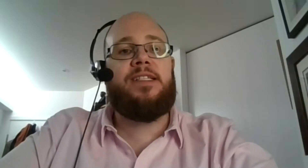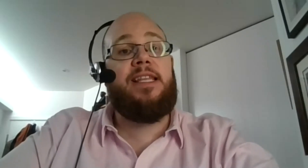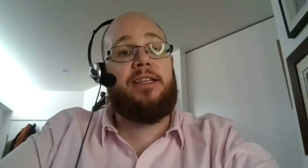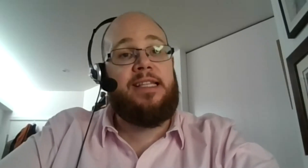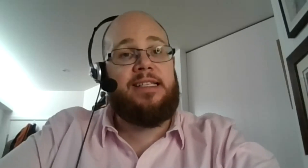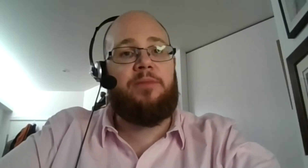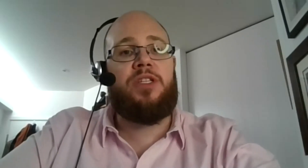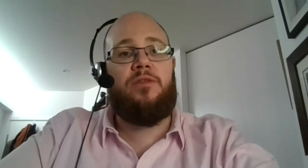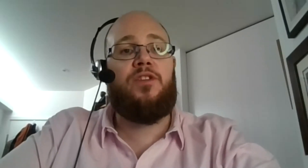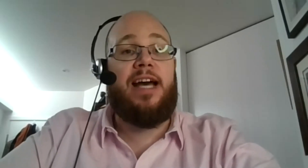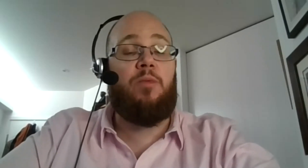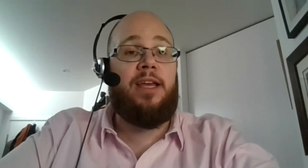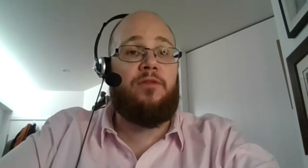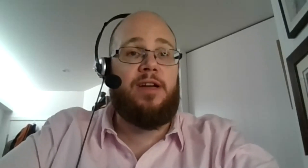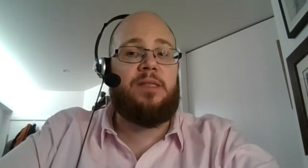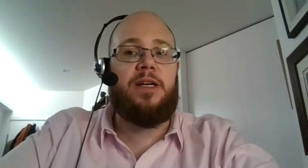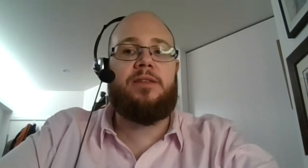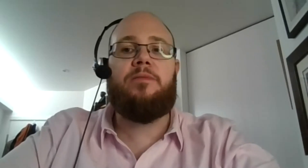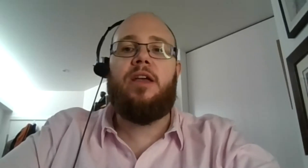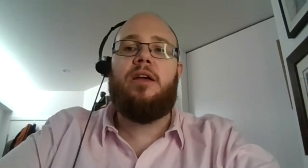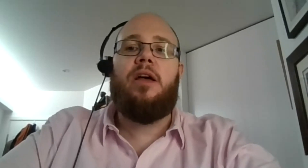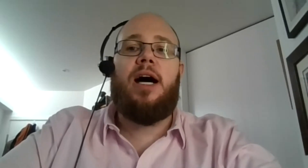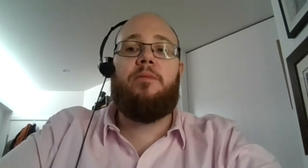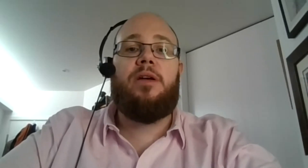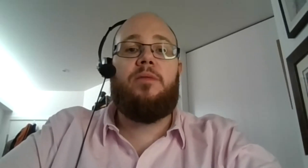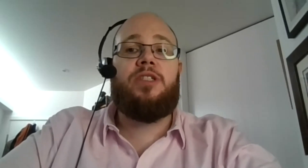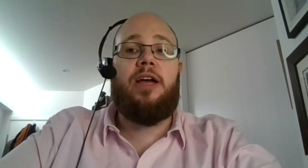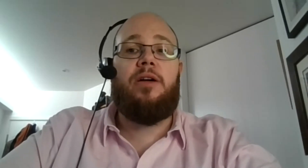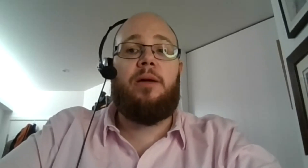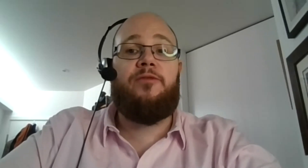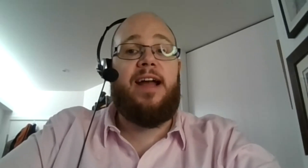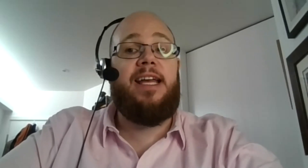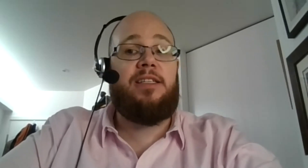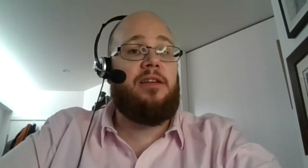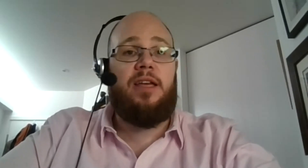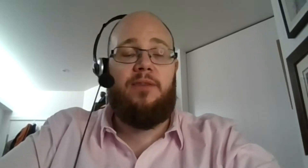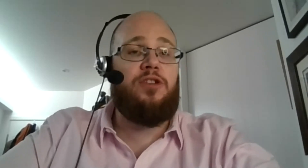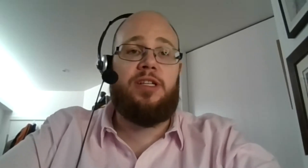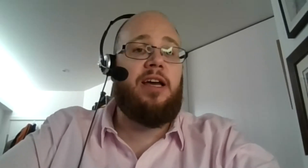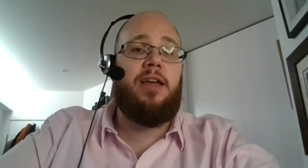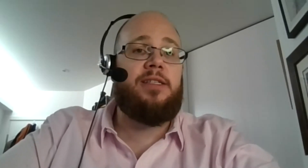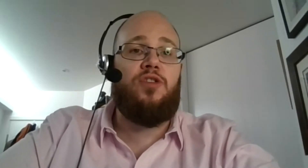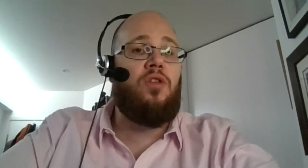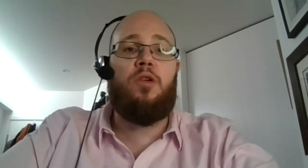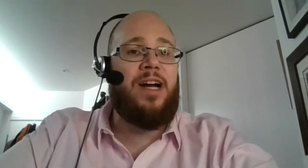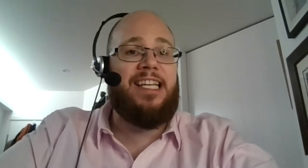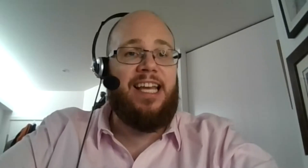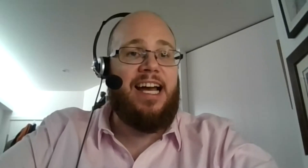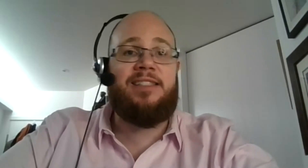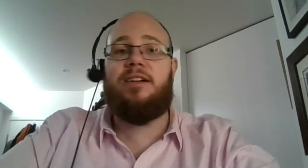there's an exemption for that week of Christmas. So I'm afraid if you're just going as a normal wedding guest, I